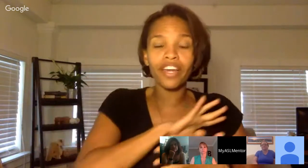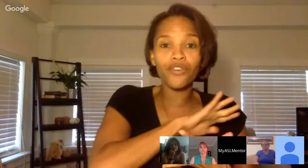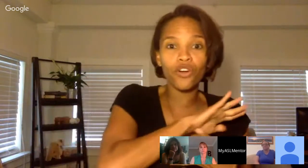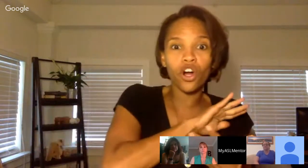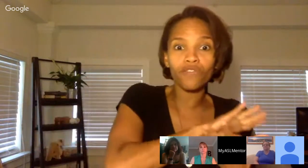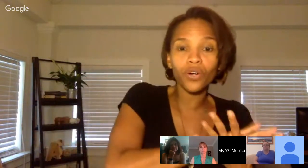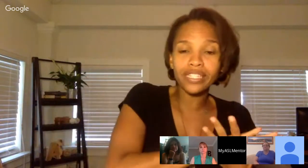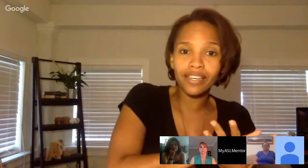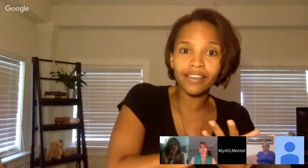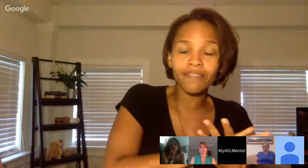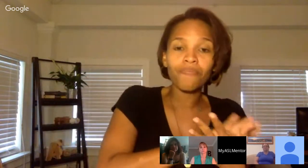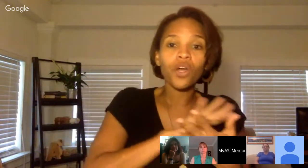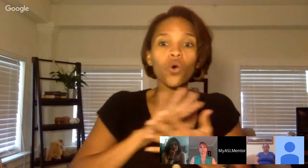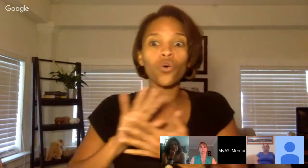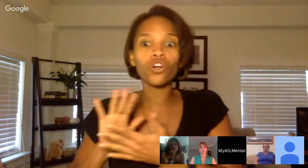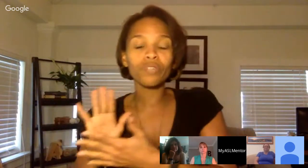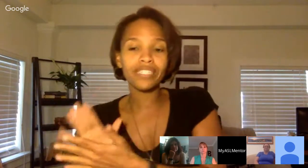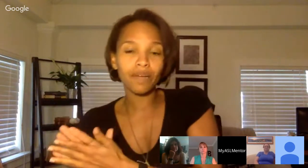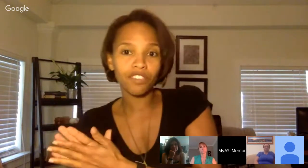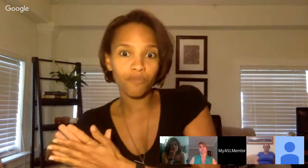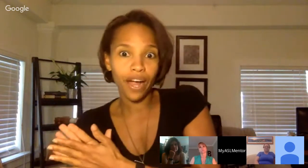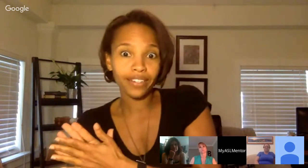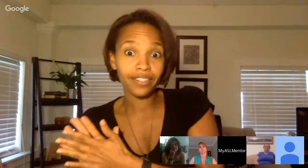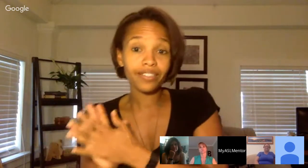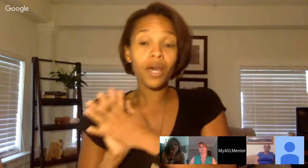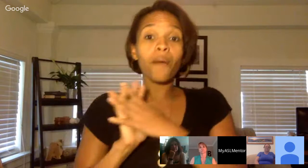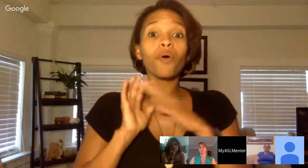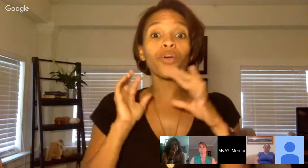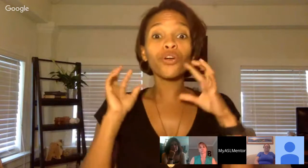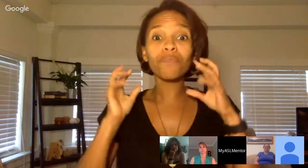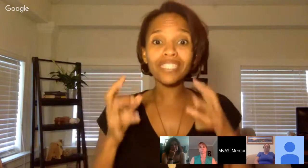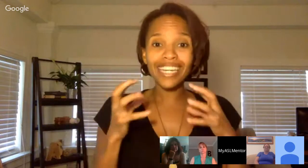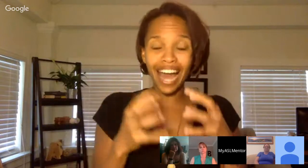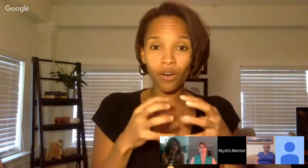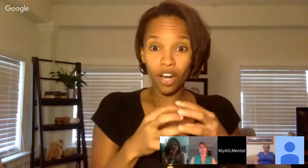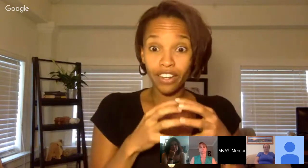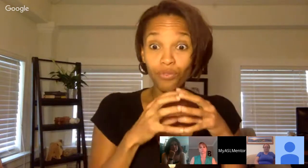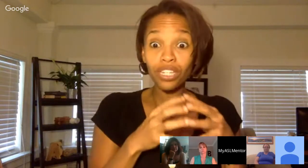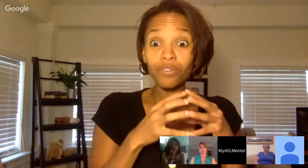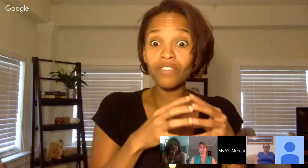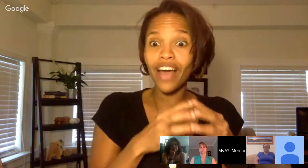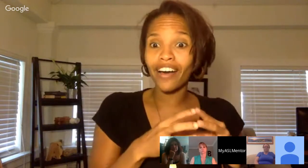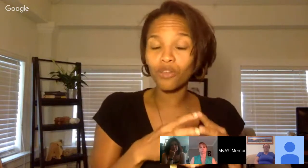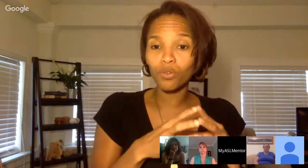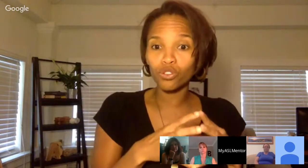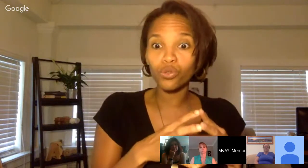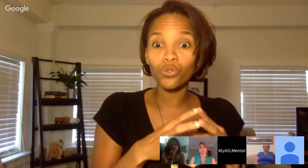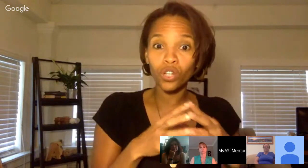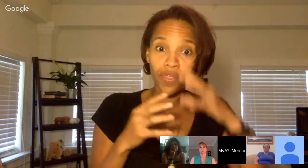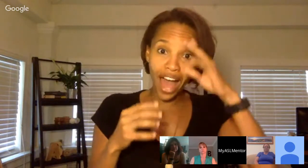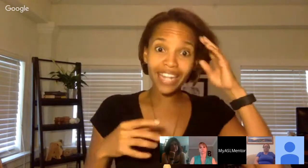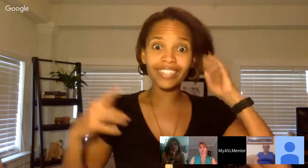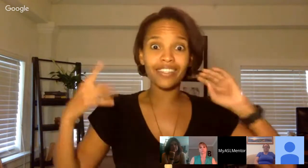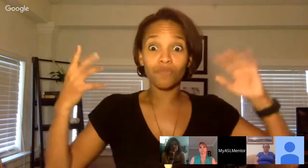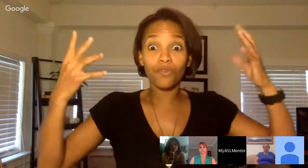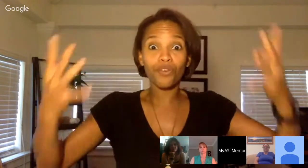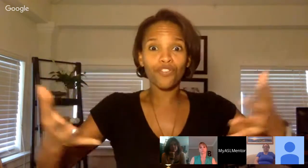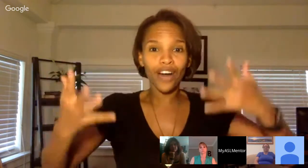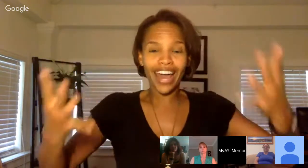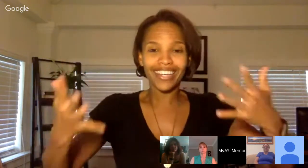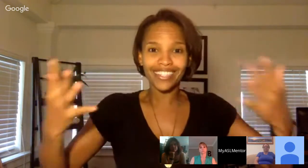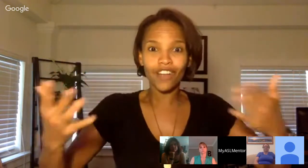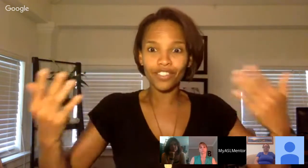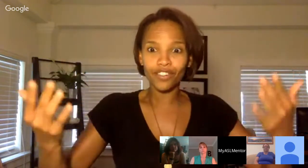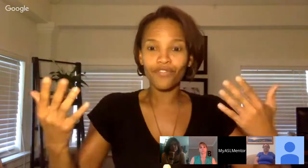about either our voicing or receptive practice. But we are missing out on a really, really valuable tool, and that is this